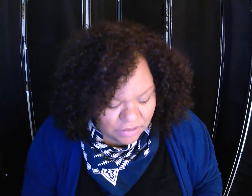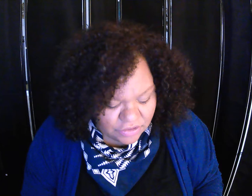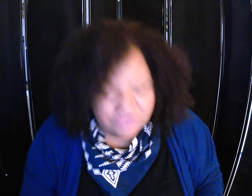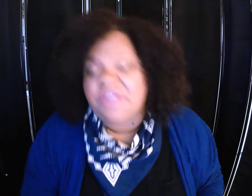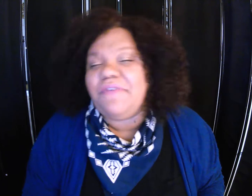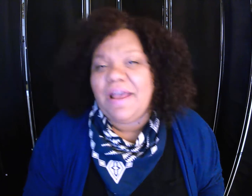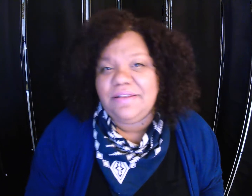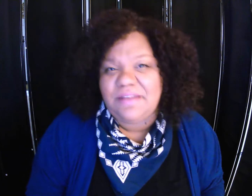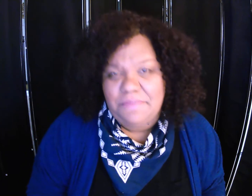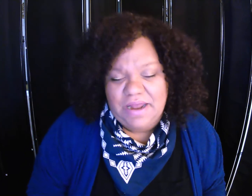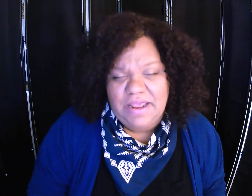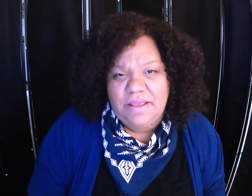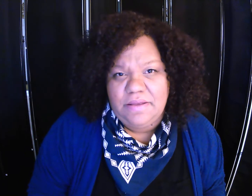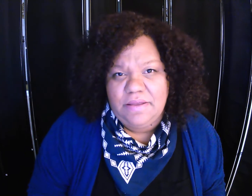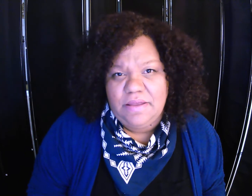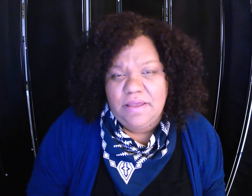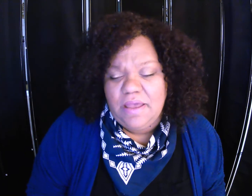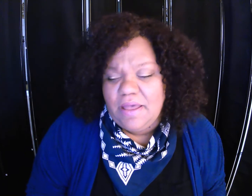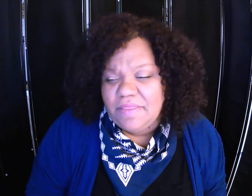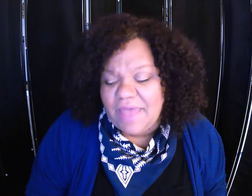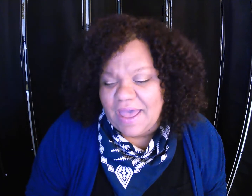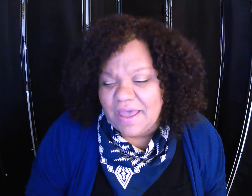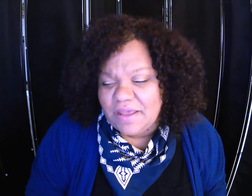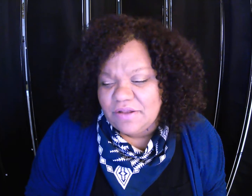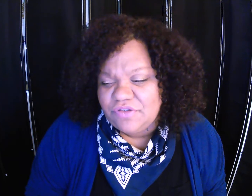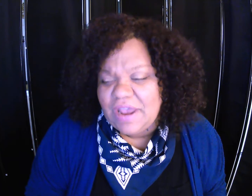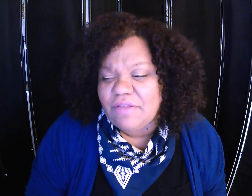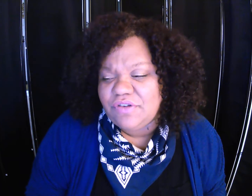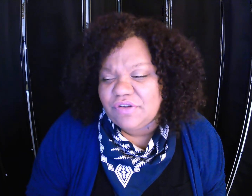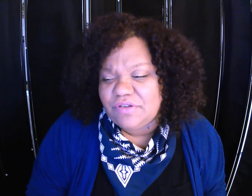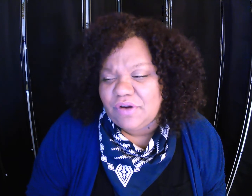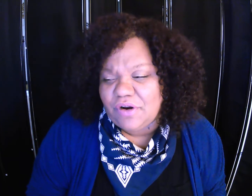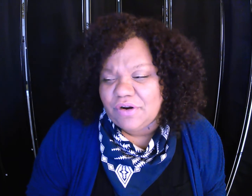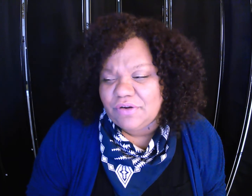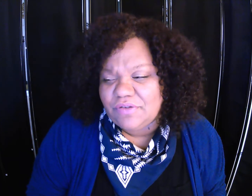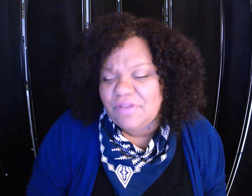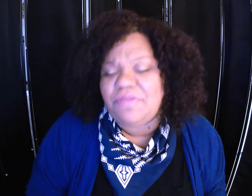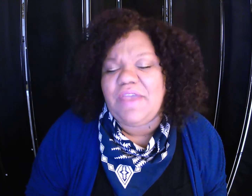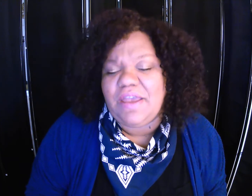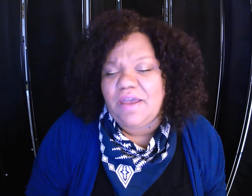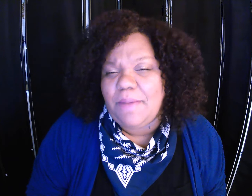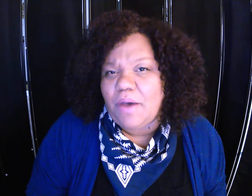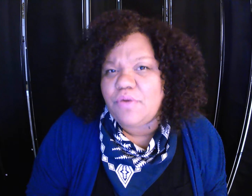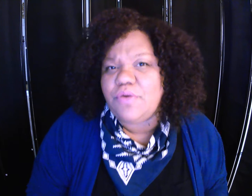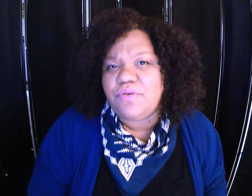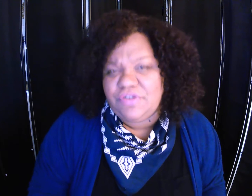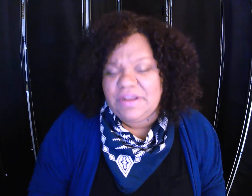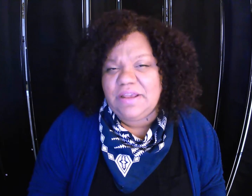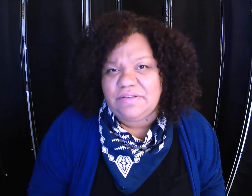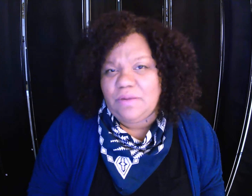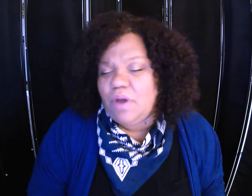She finds somebody that challenges her to think about who she is and what her